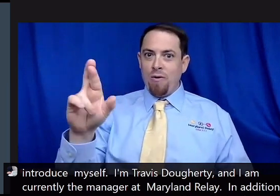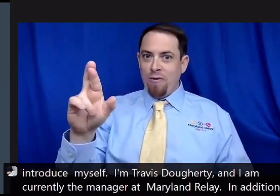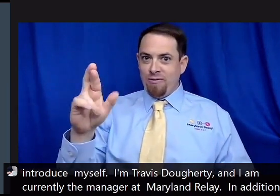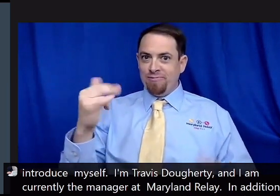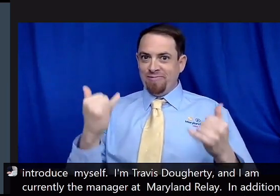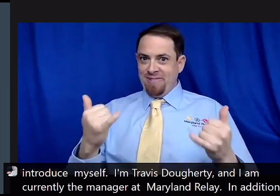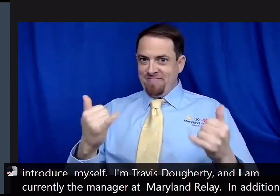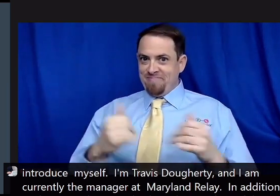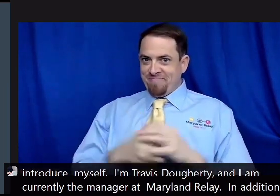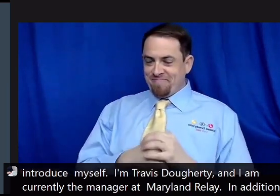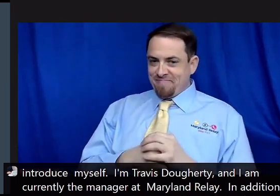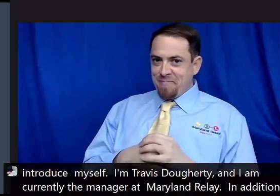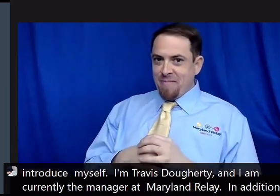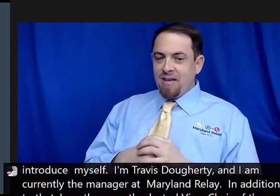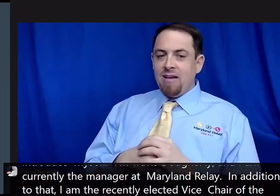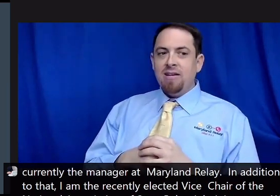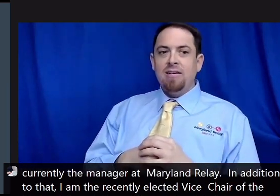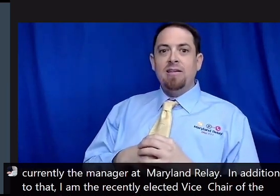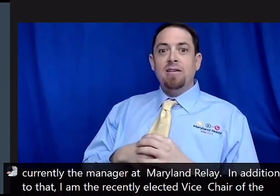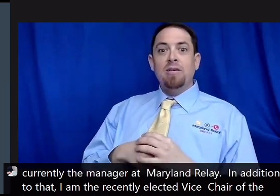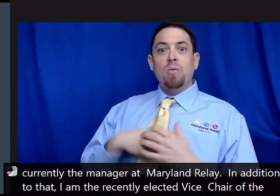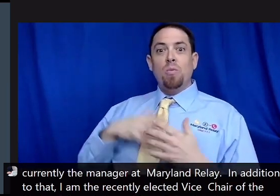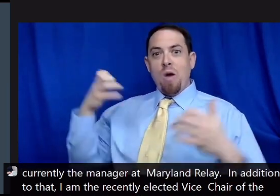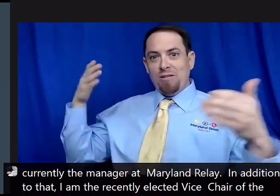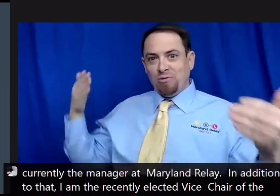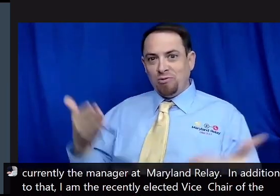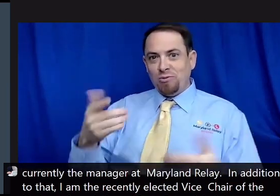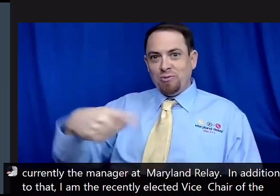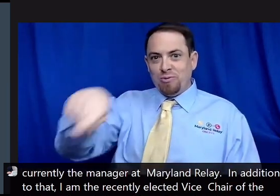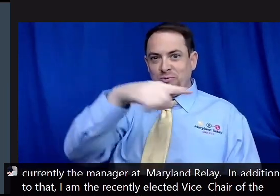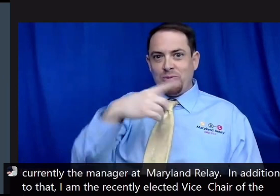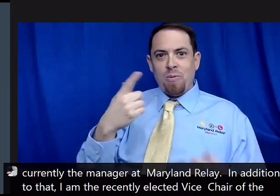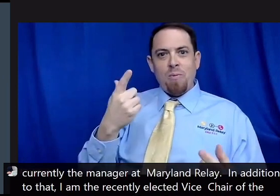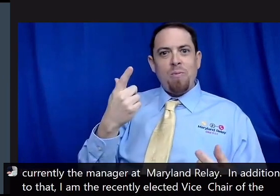We have a very exciting webinar to share with you today.